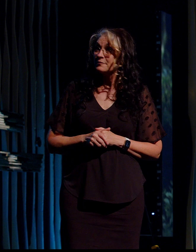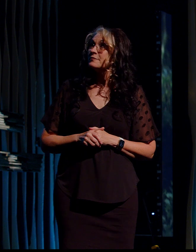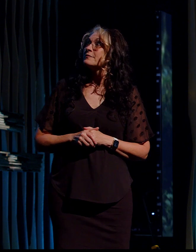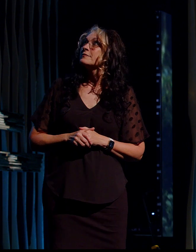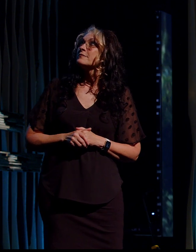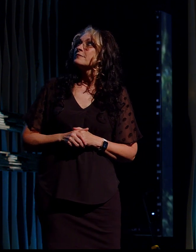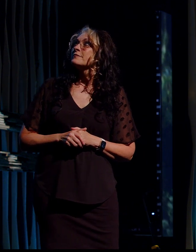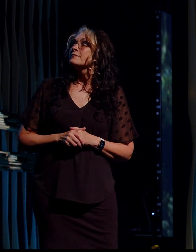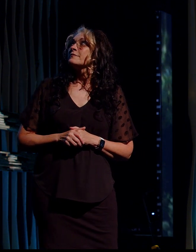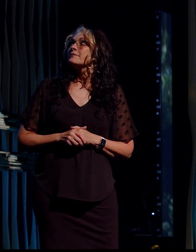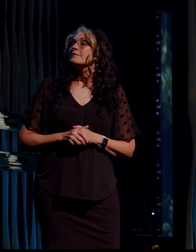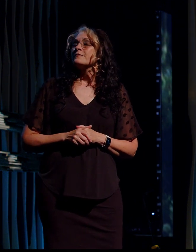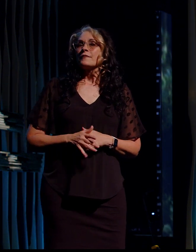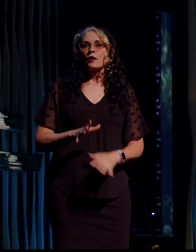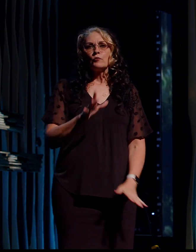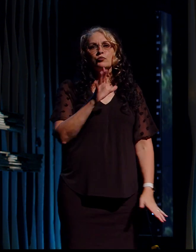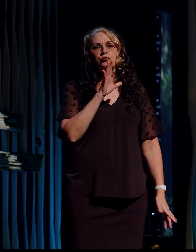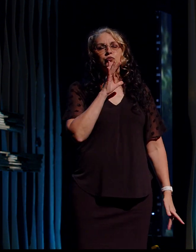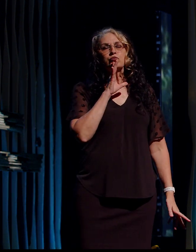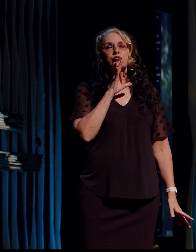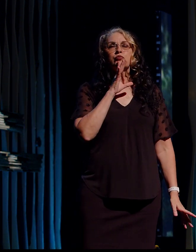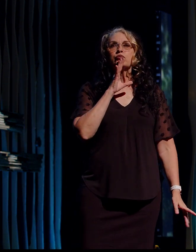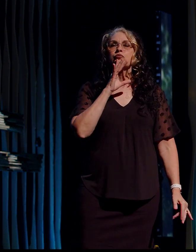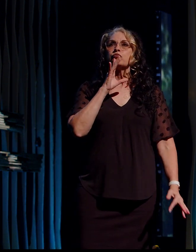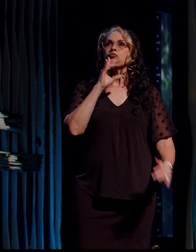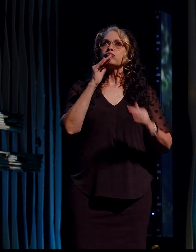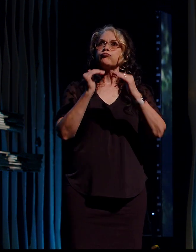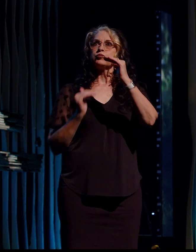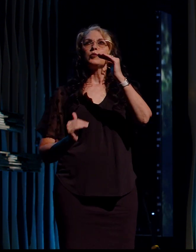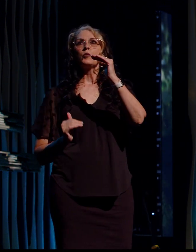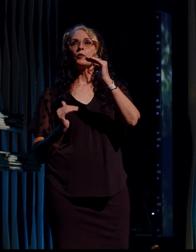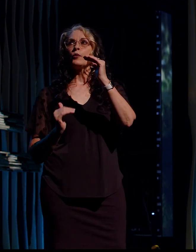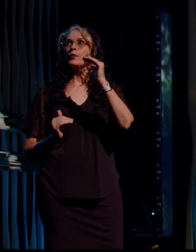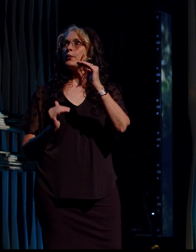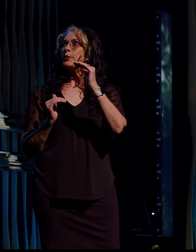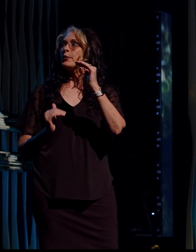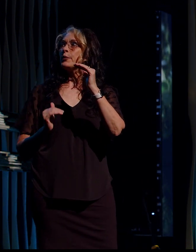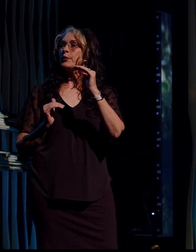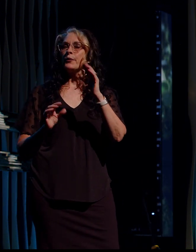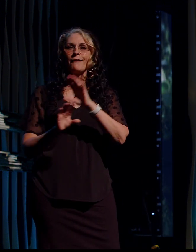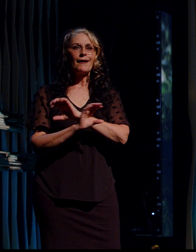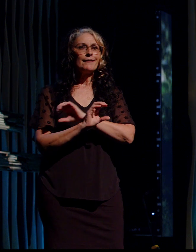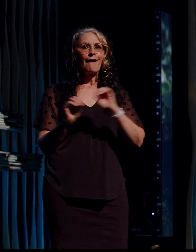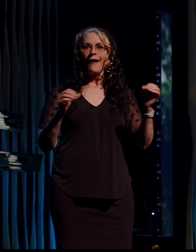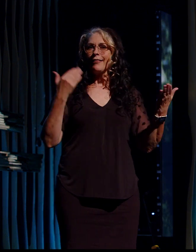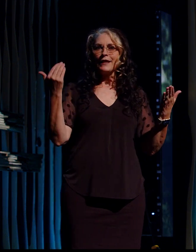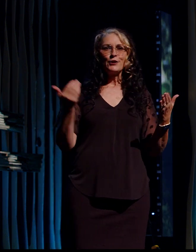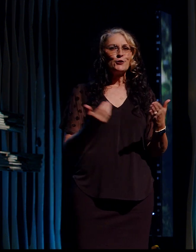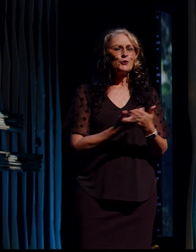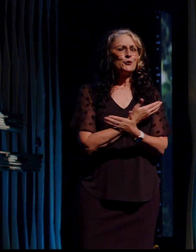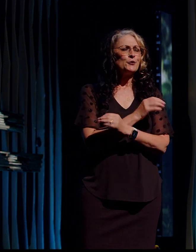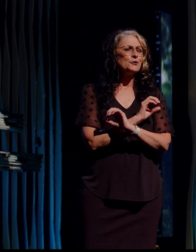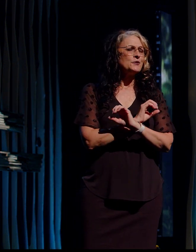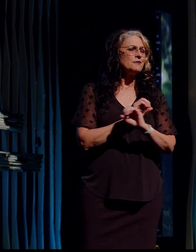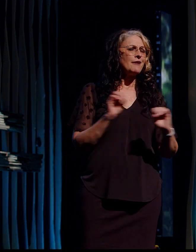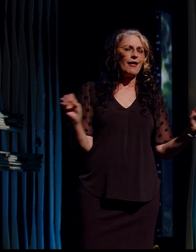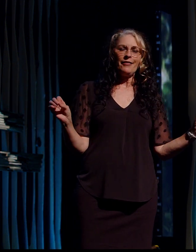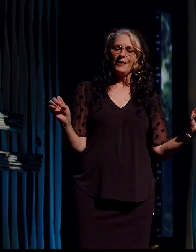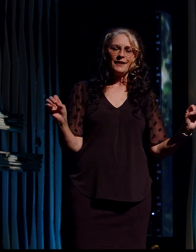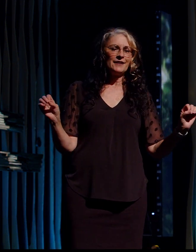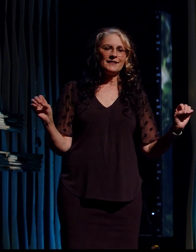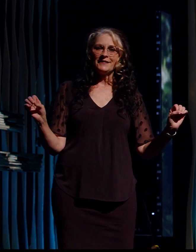All my words fall short. I've got nothing new.